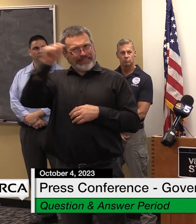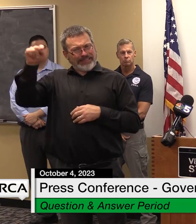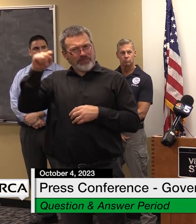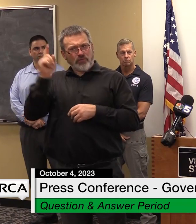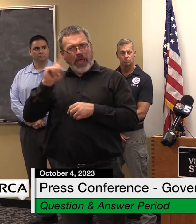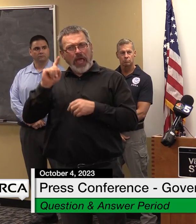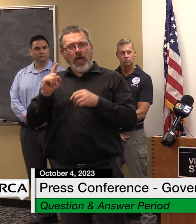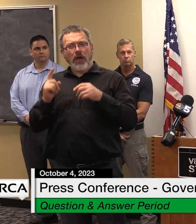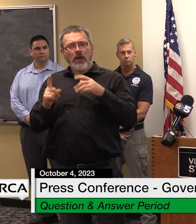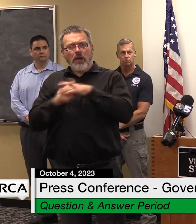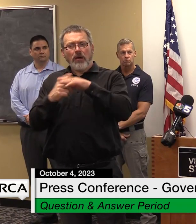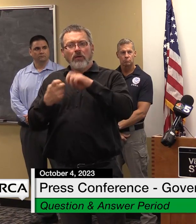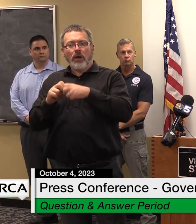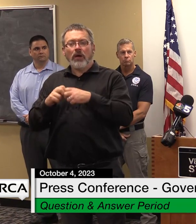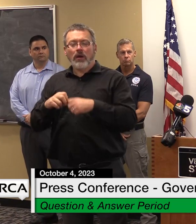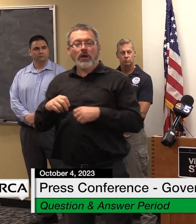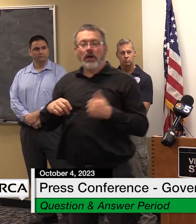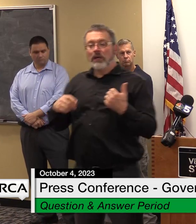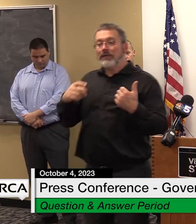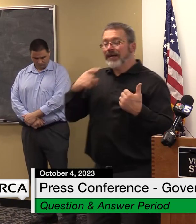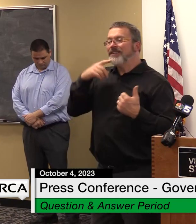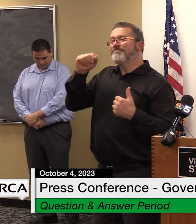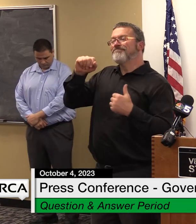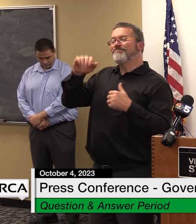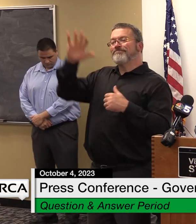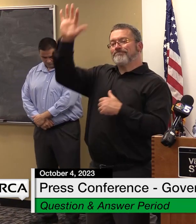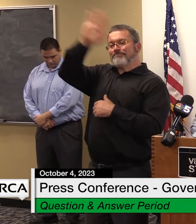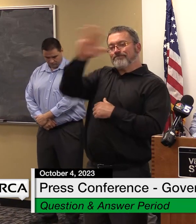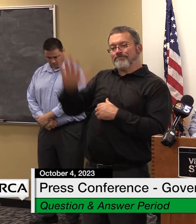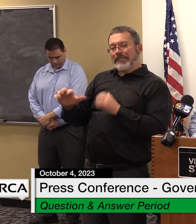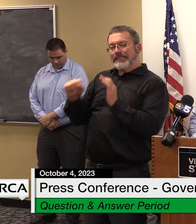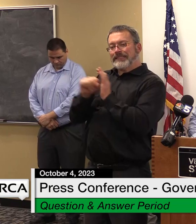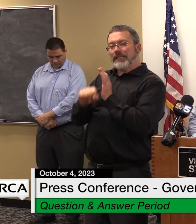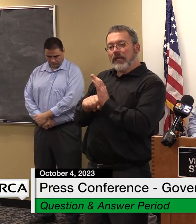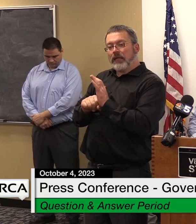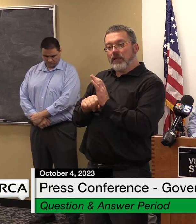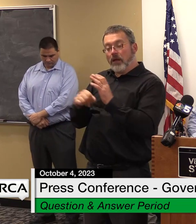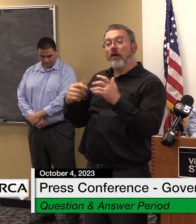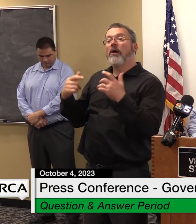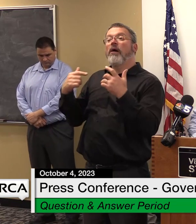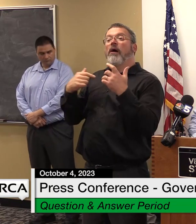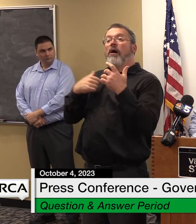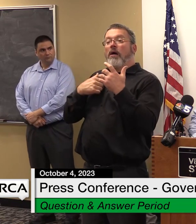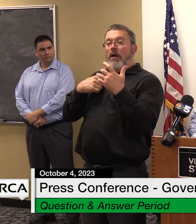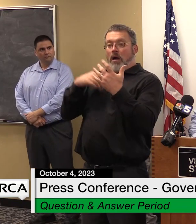place. So our original list of, when we reached out to communities, the original list was